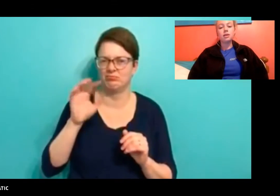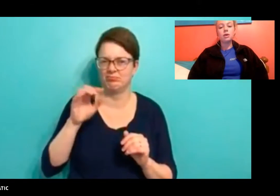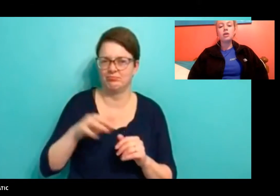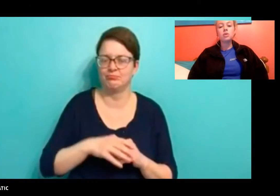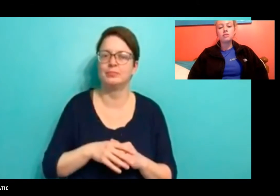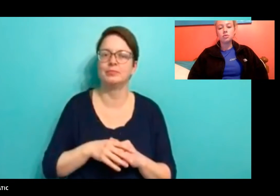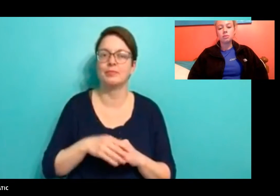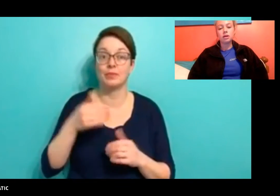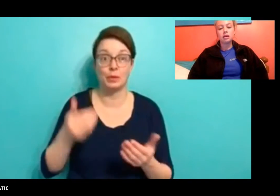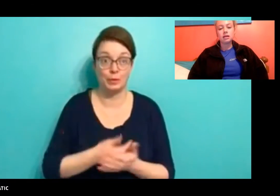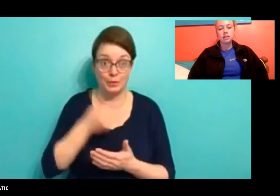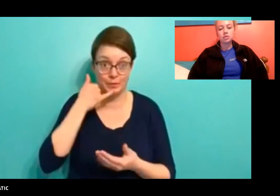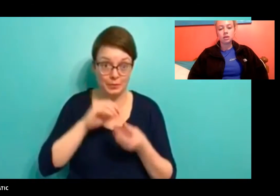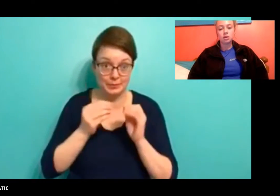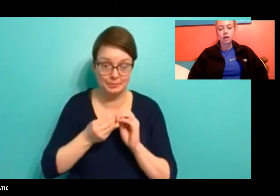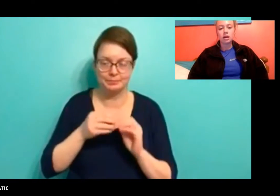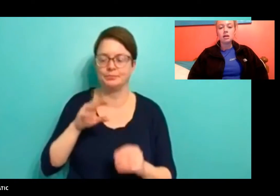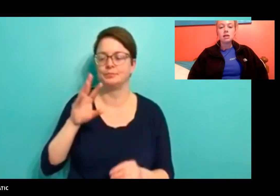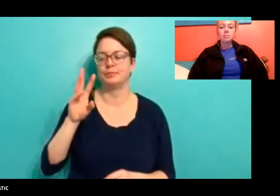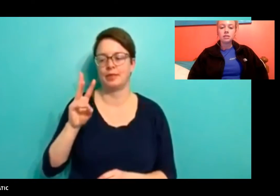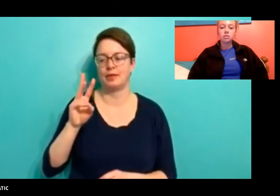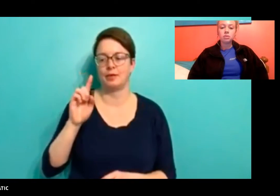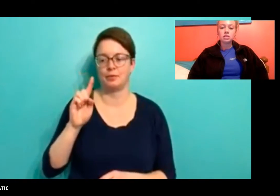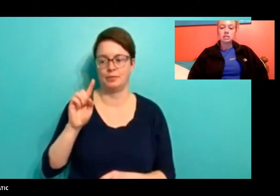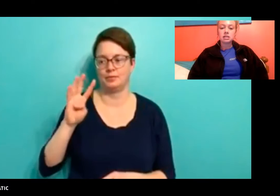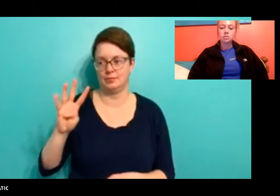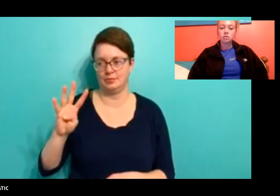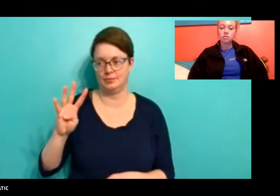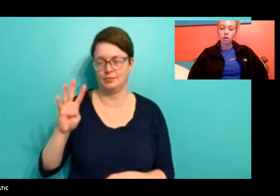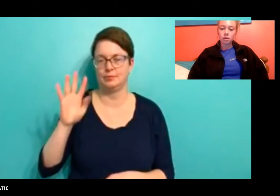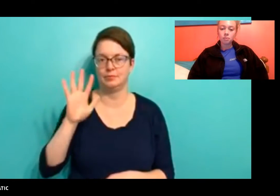Okay, thank you. I also have a new number. I can give that to you really quick. My new number is